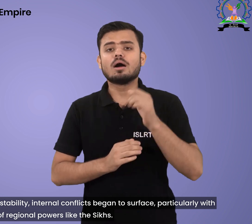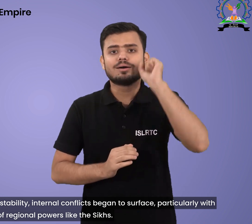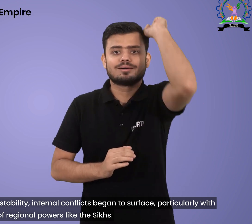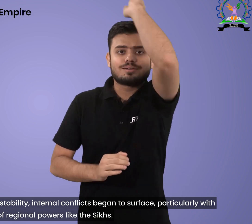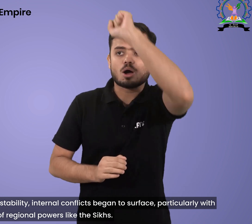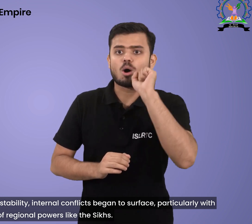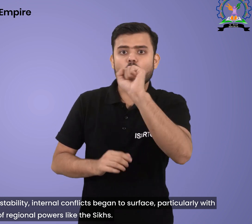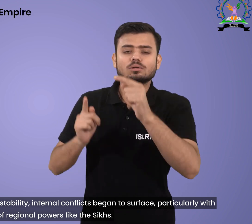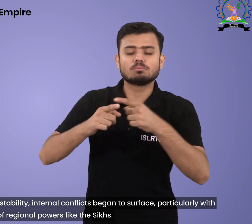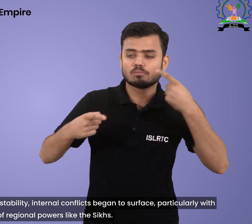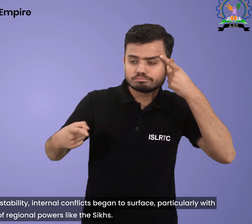Sikhs.